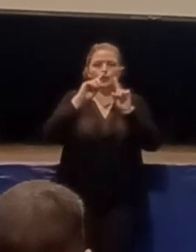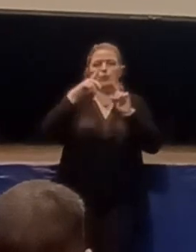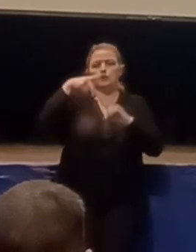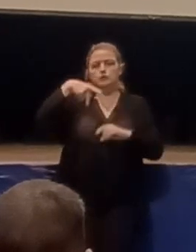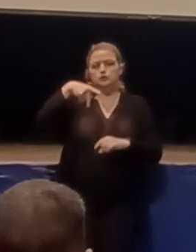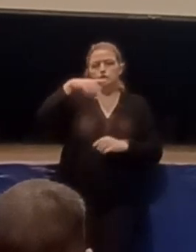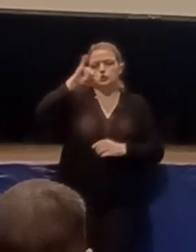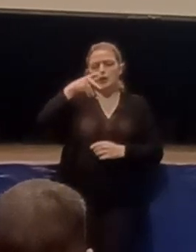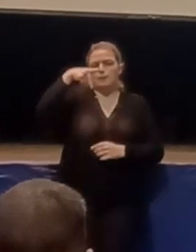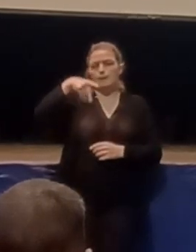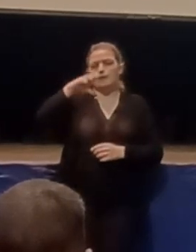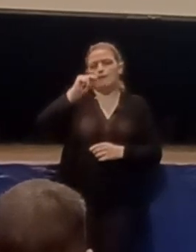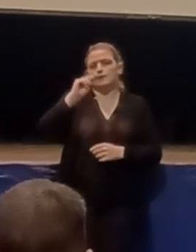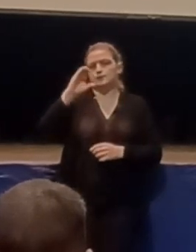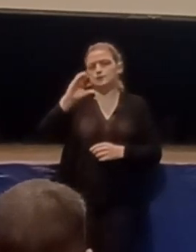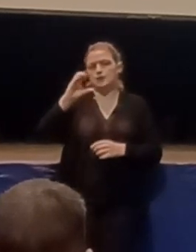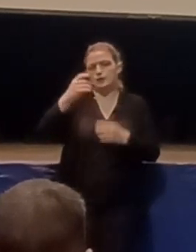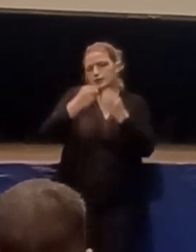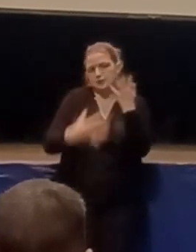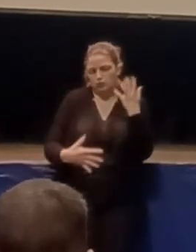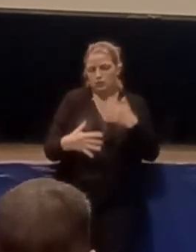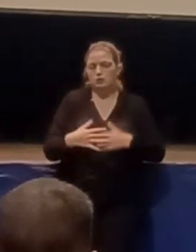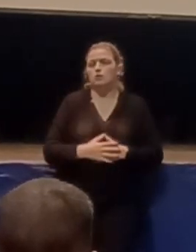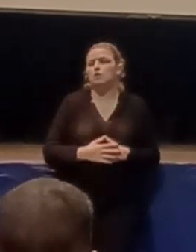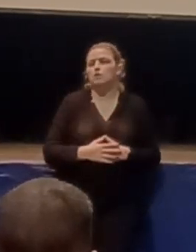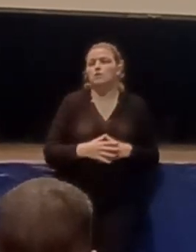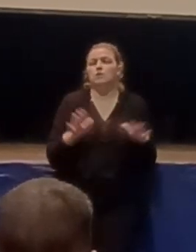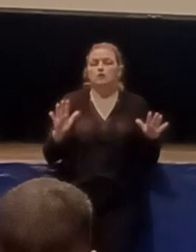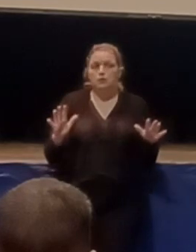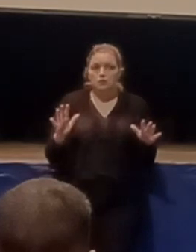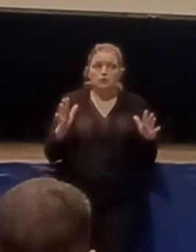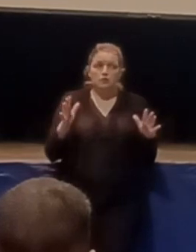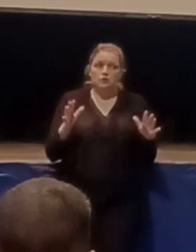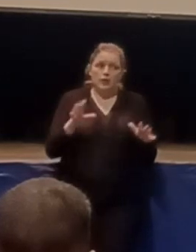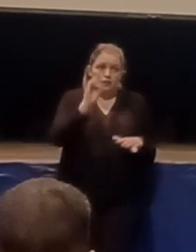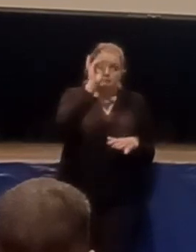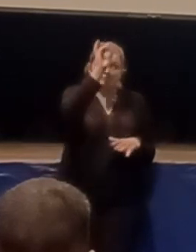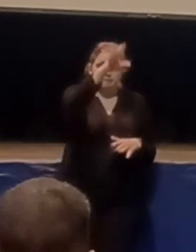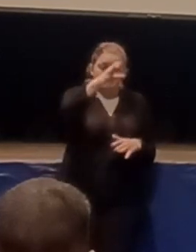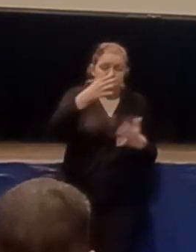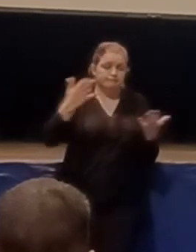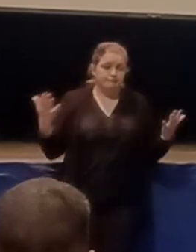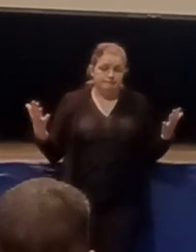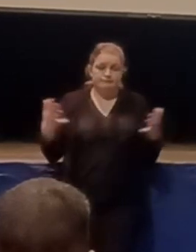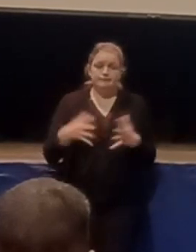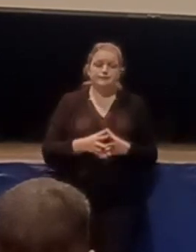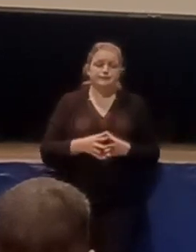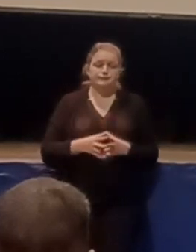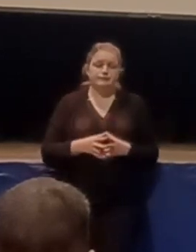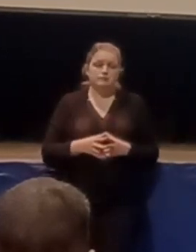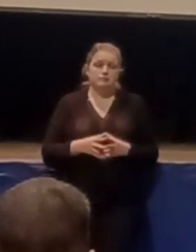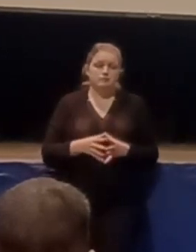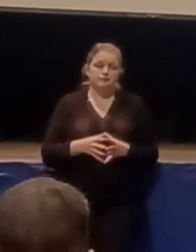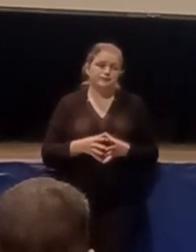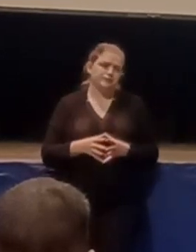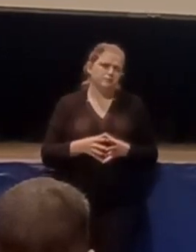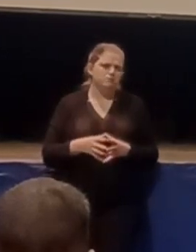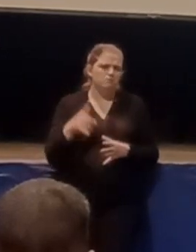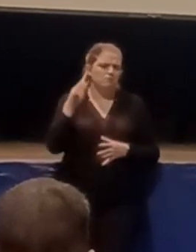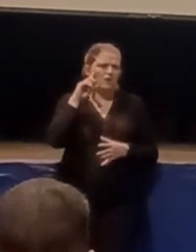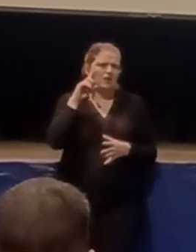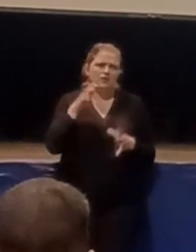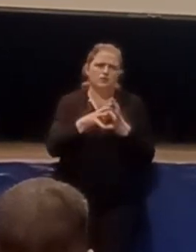JPNC, etc. So I do leave you with that, and you know, I think there's a lot